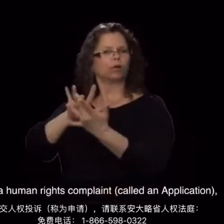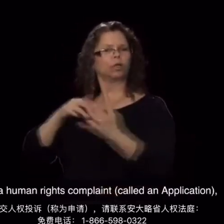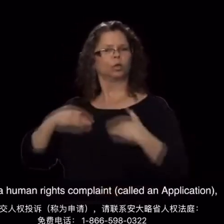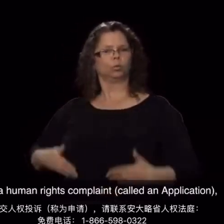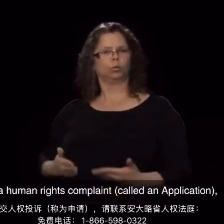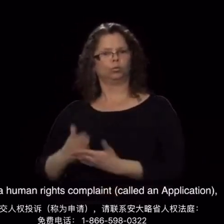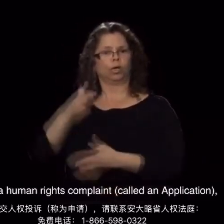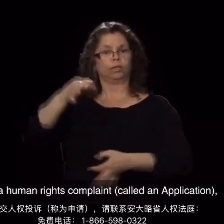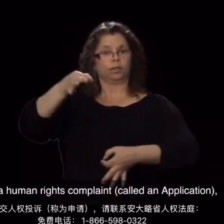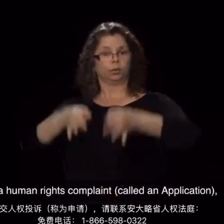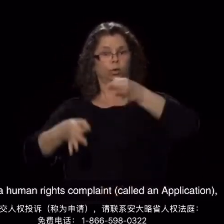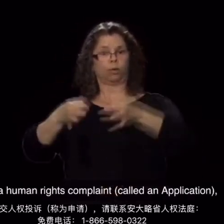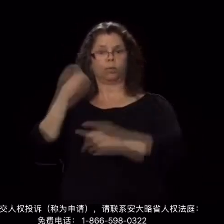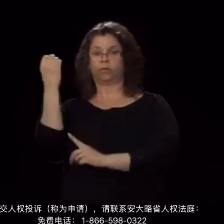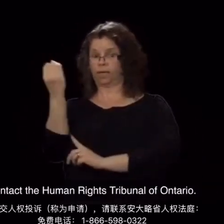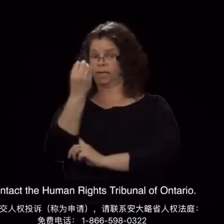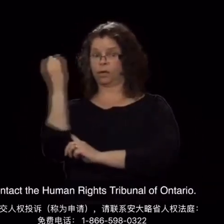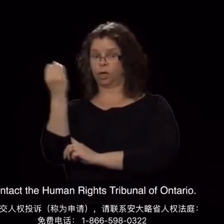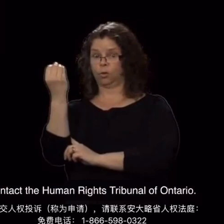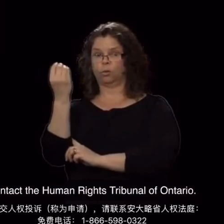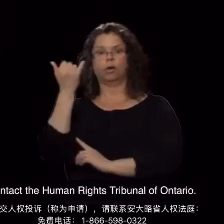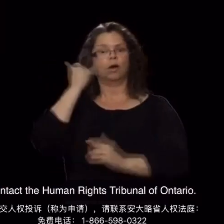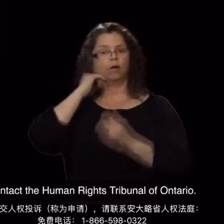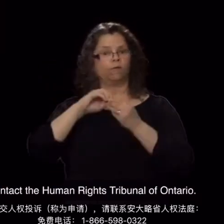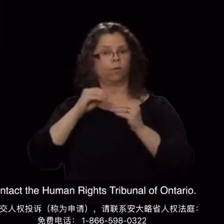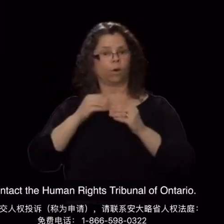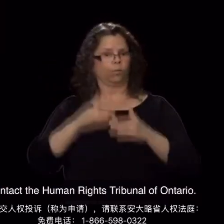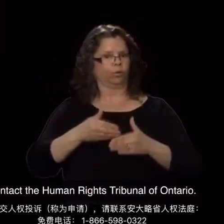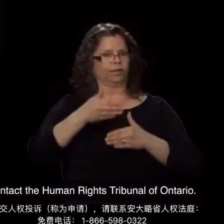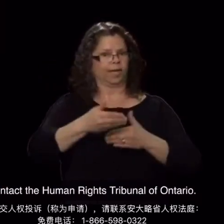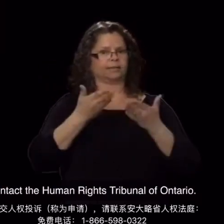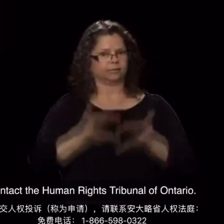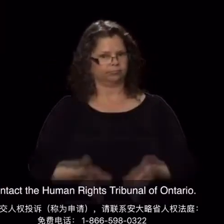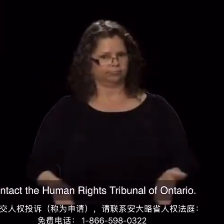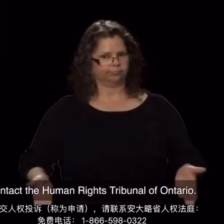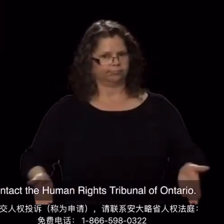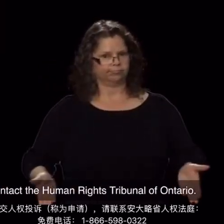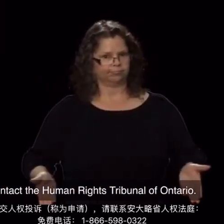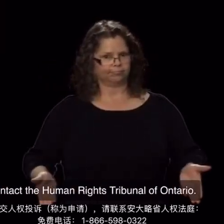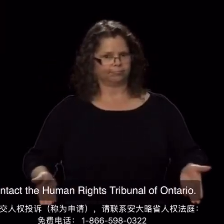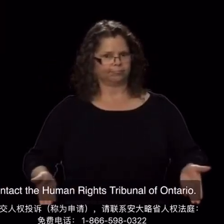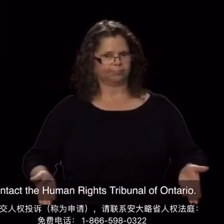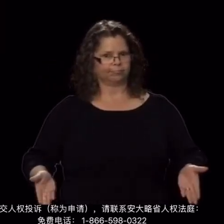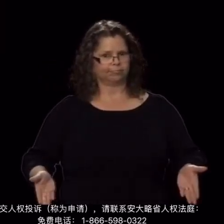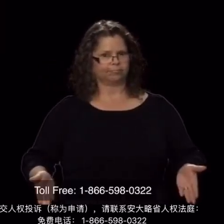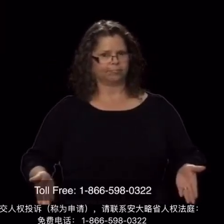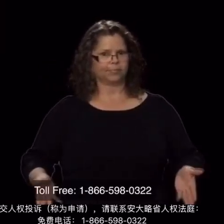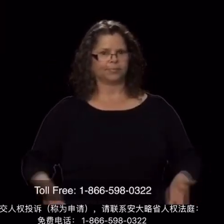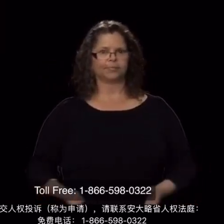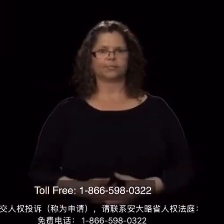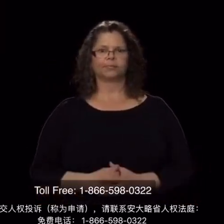application, contact the Human Rights Tribunal of Ontario. See below.